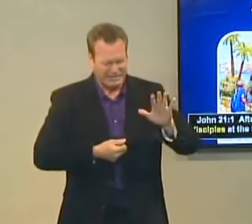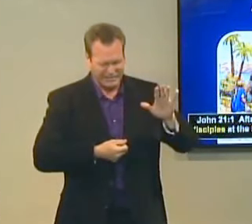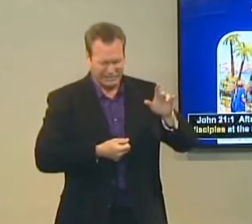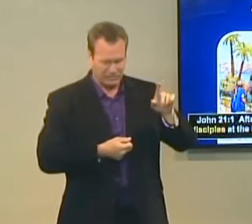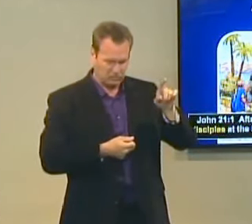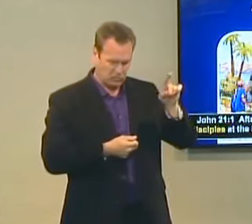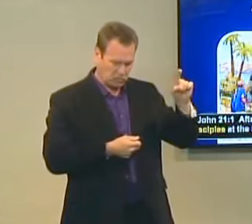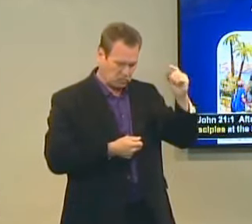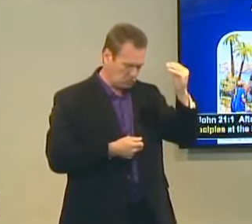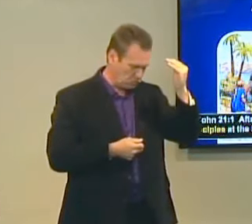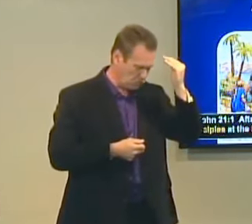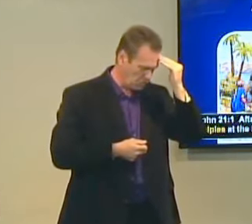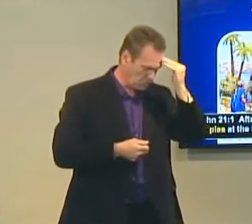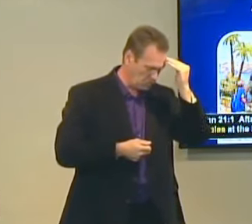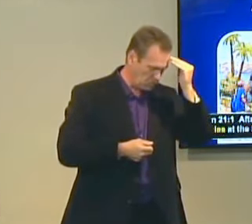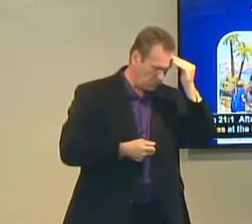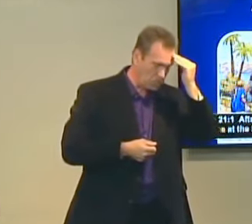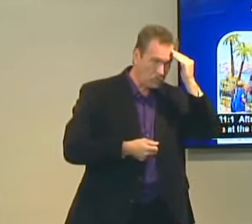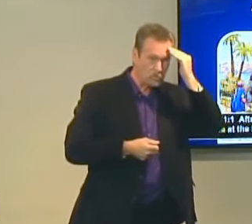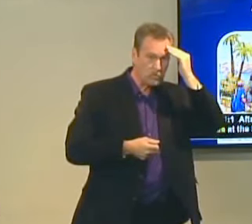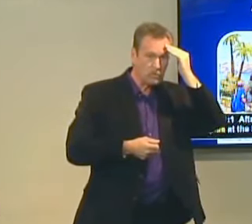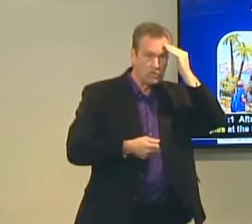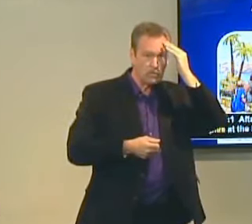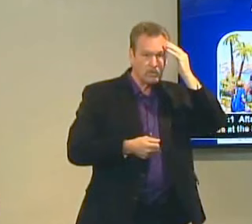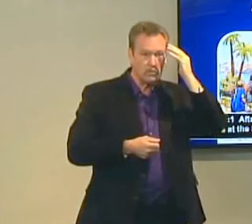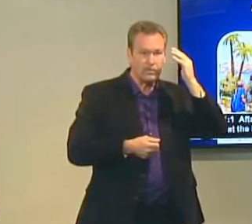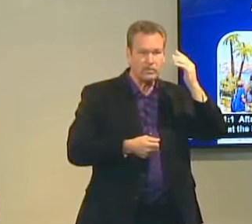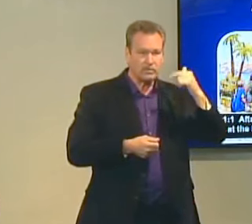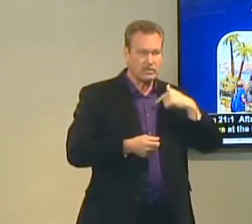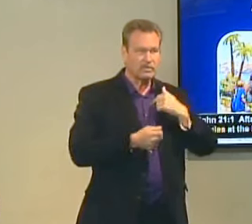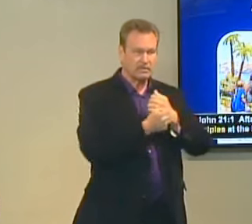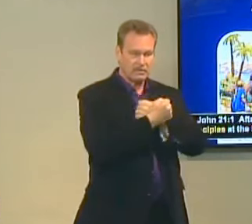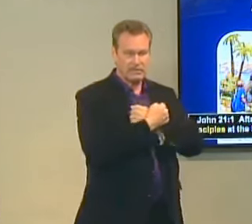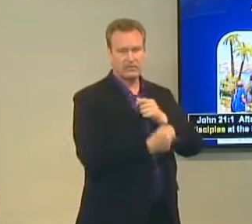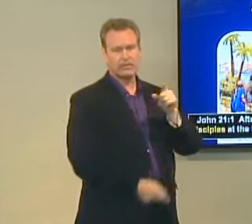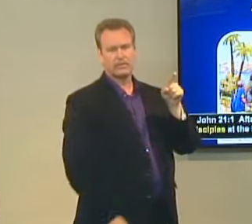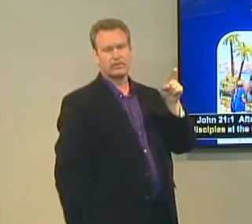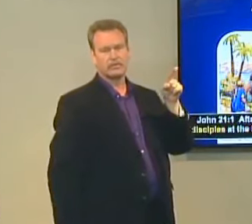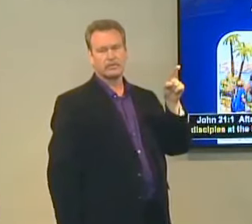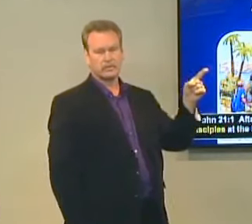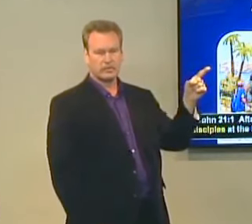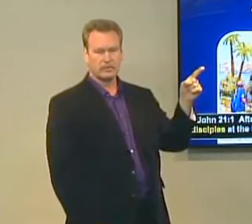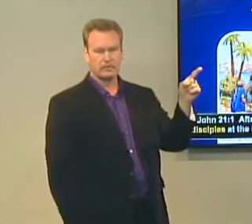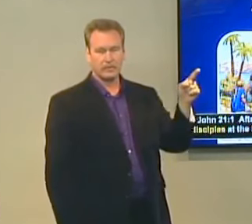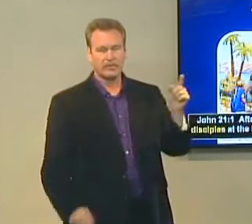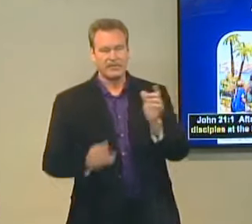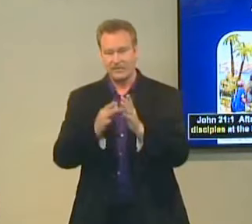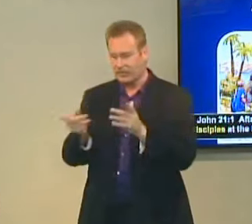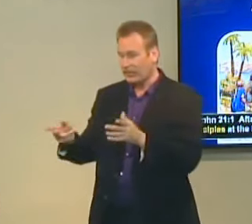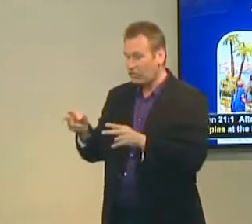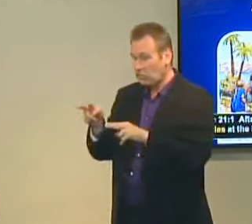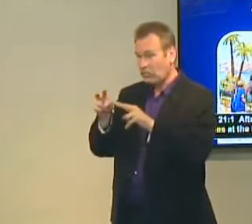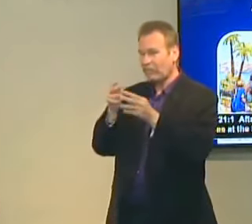Peter said heart must have broken the meaning. Because he knew. And he knew that Jesus knew. Jesus knew that he loved him.